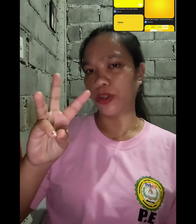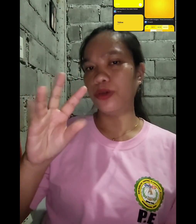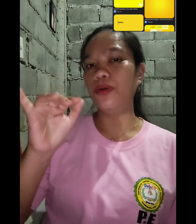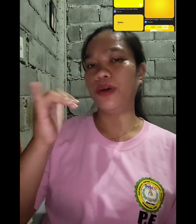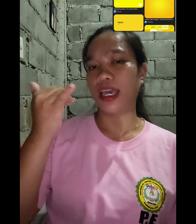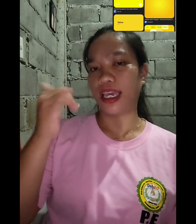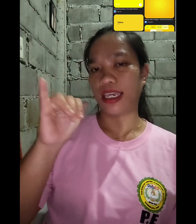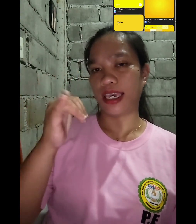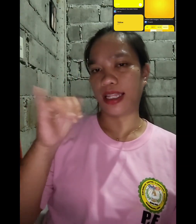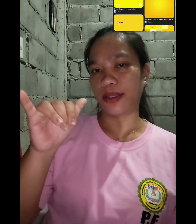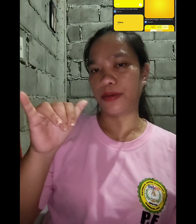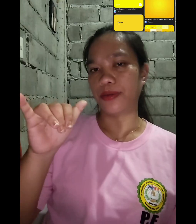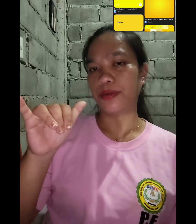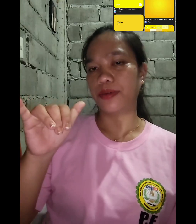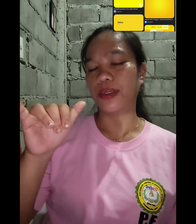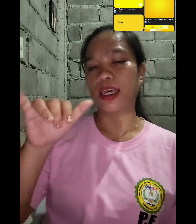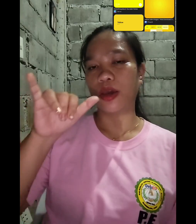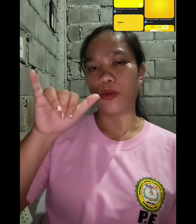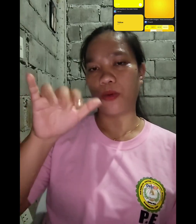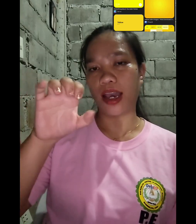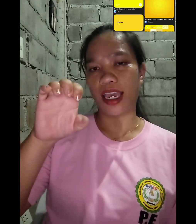Y-E-L-L-O-W, yellow.